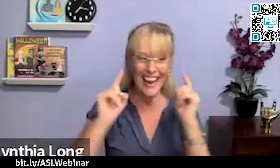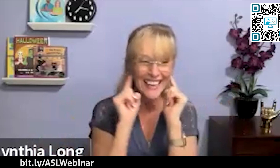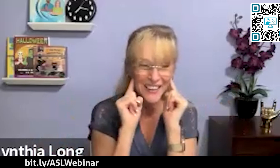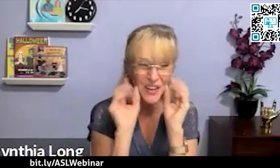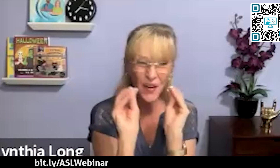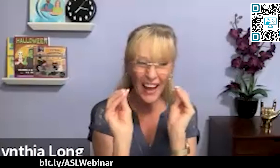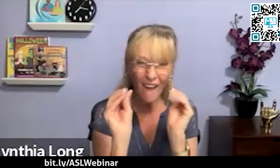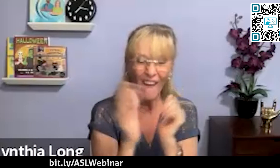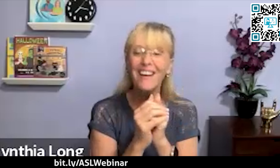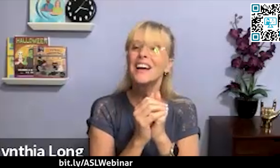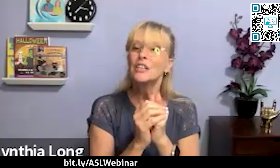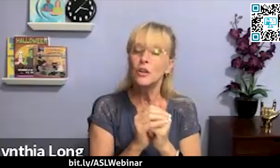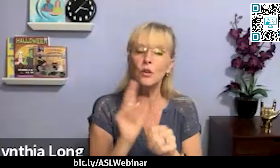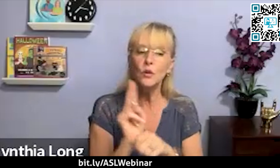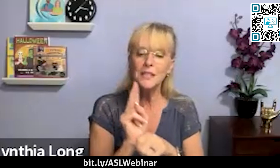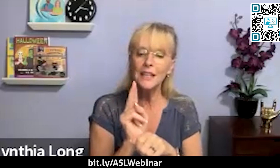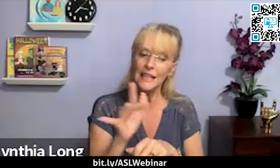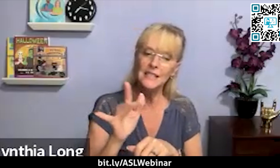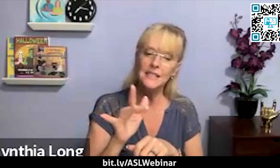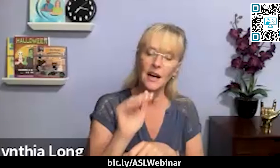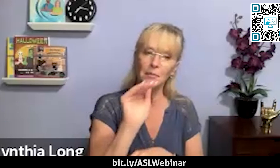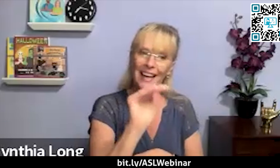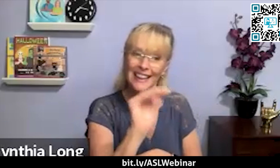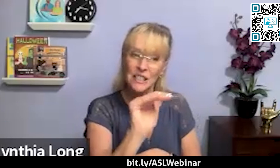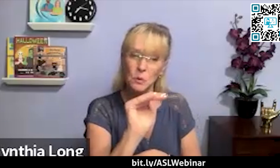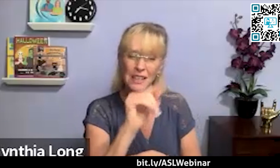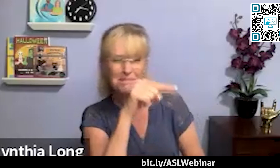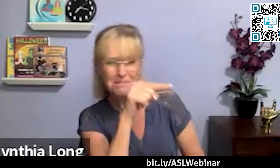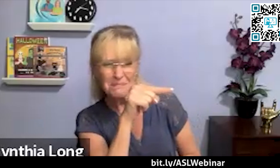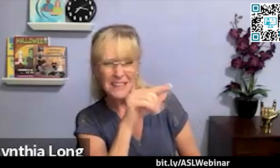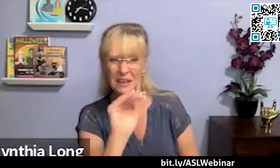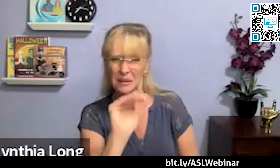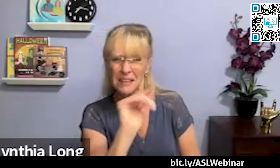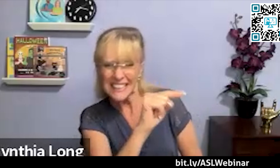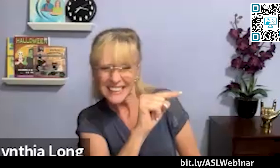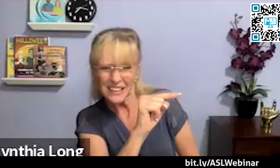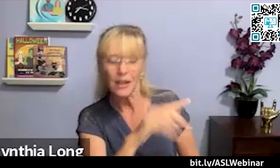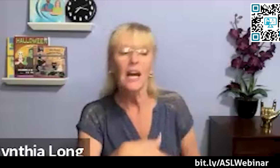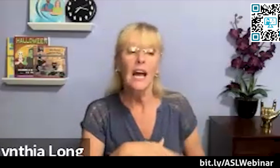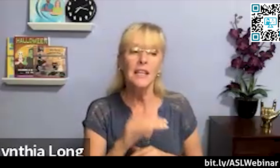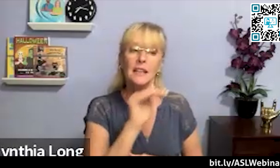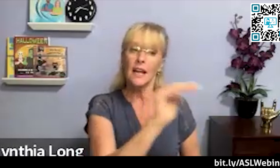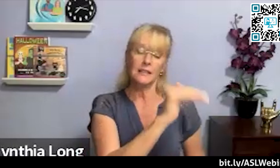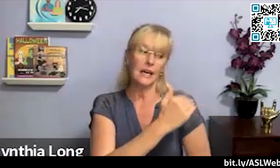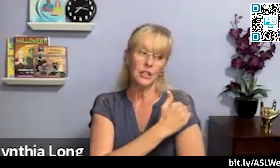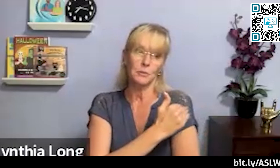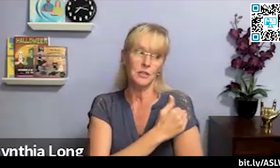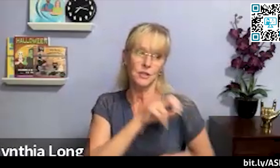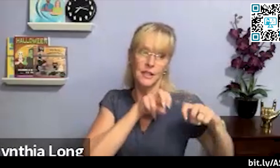can't hear you at all. So using these like this one right there, get here, and then they touch them because they're sitting